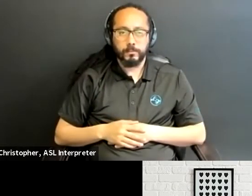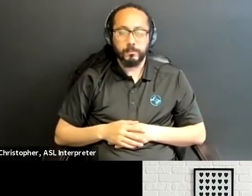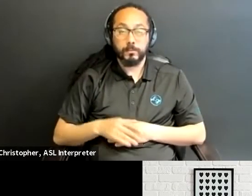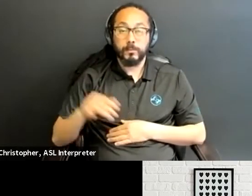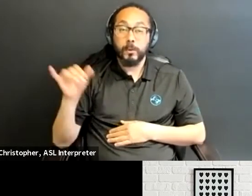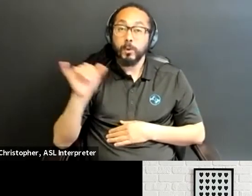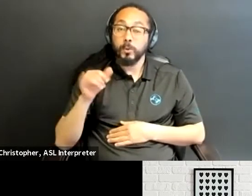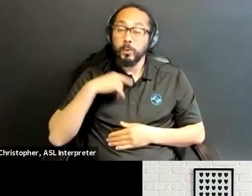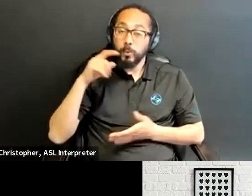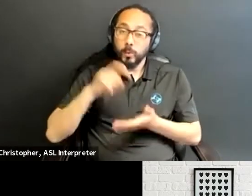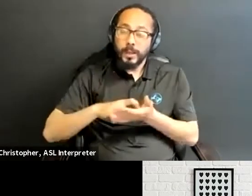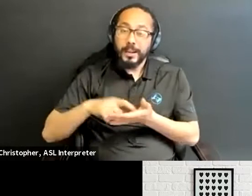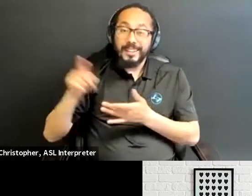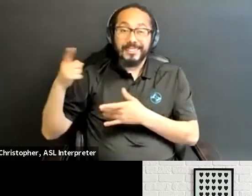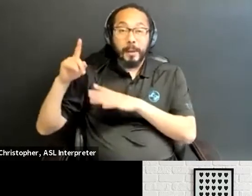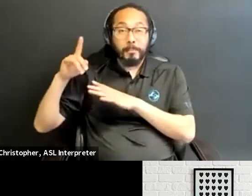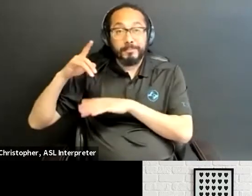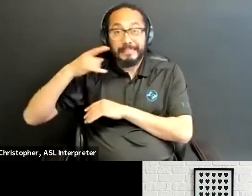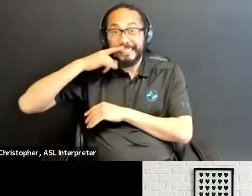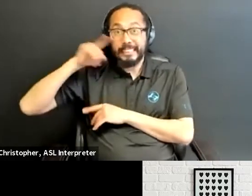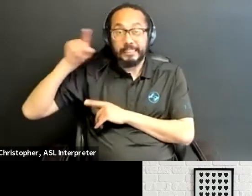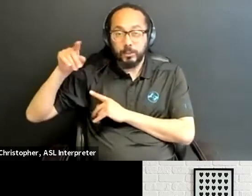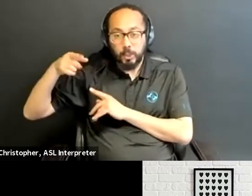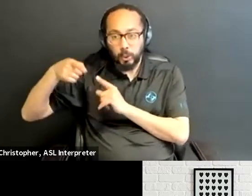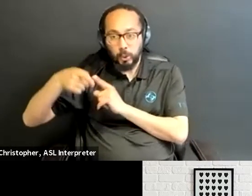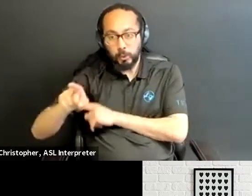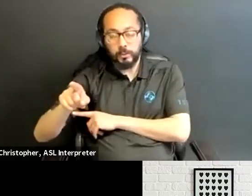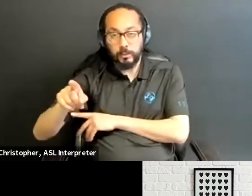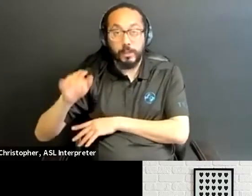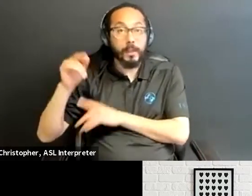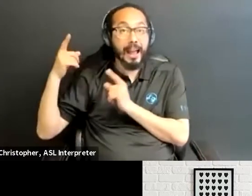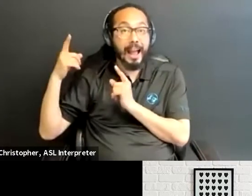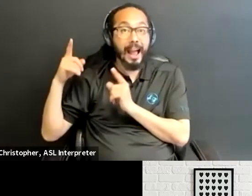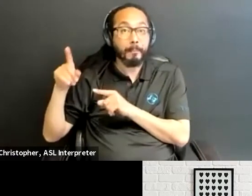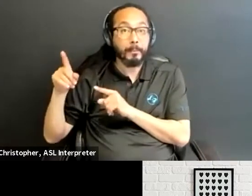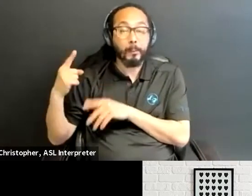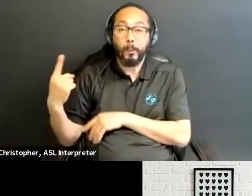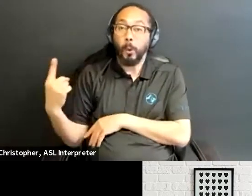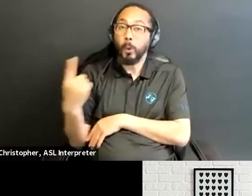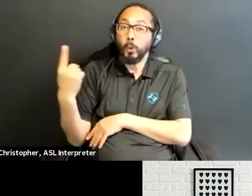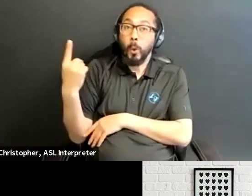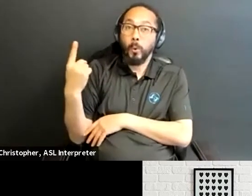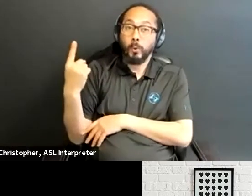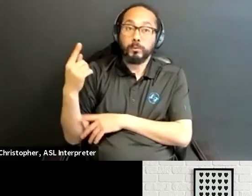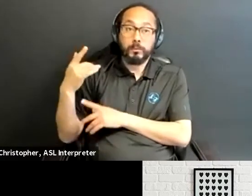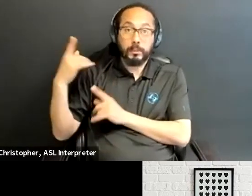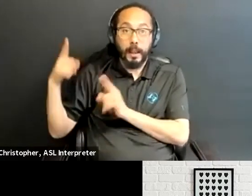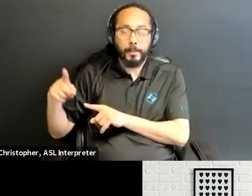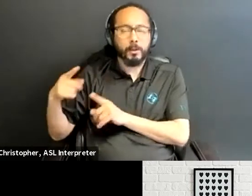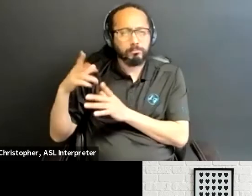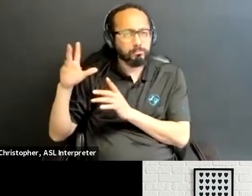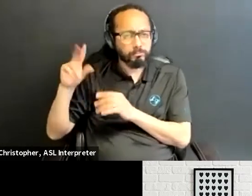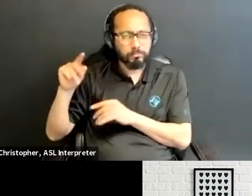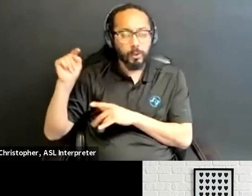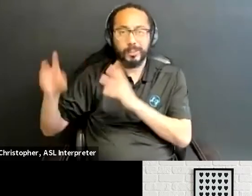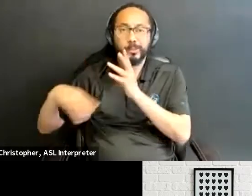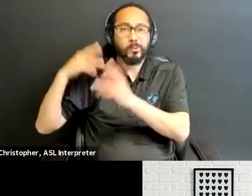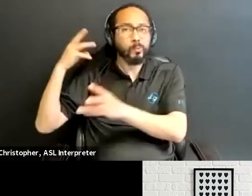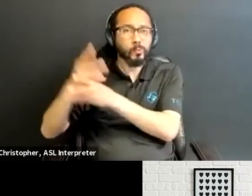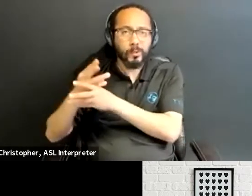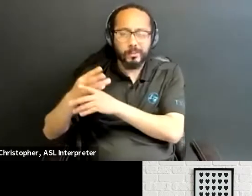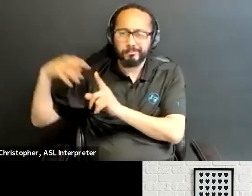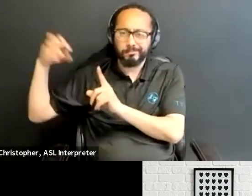hurt others don't get there in a vacuum. They live in a culture, in a world that sends a lot of messages that support